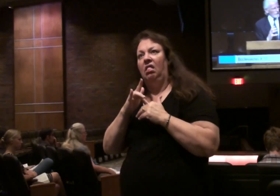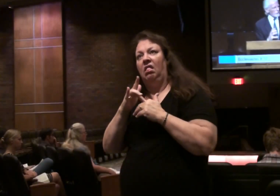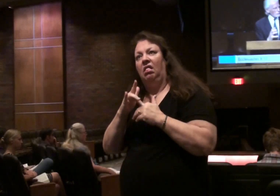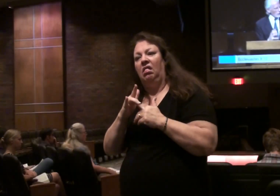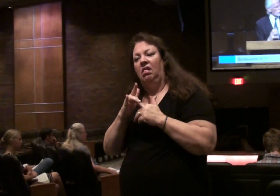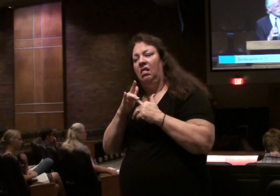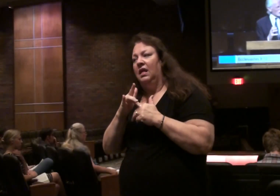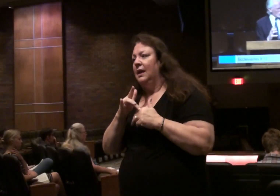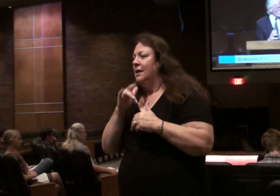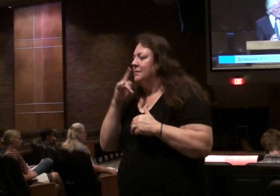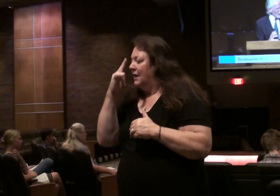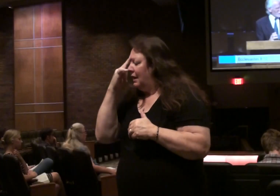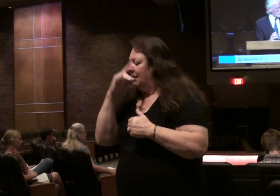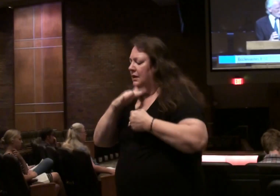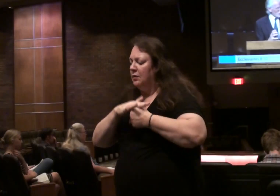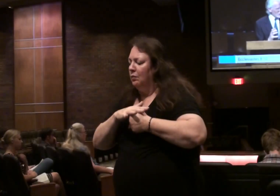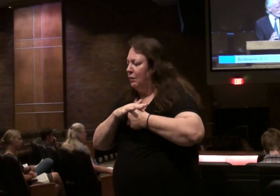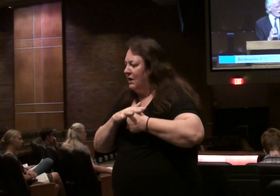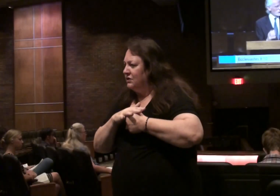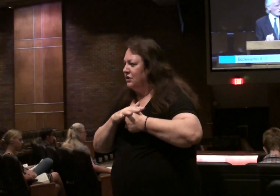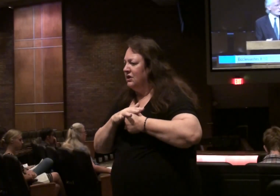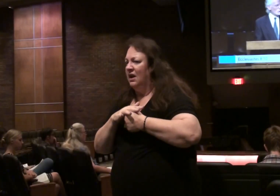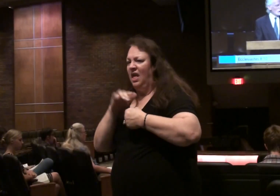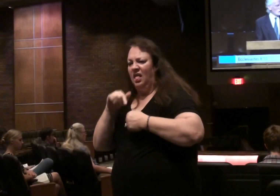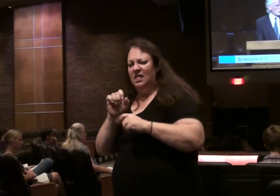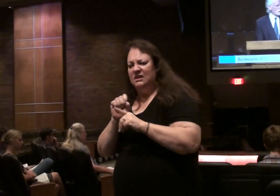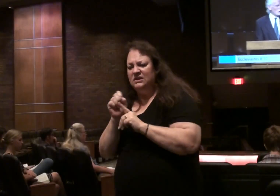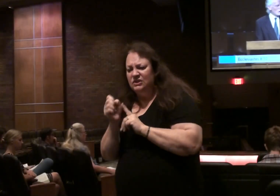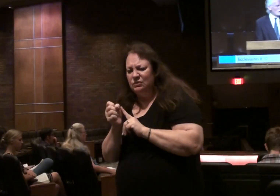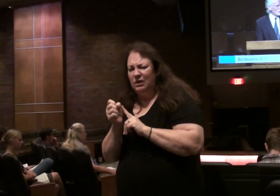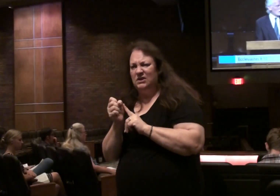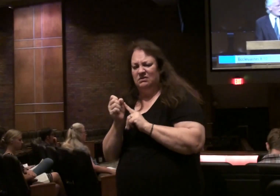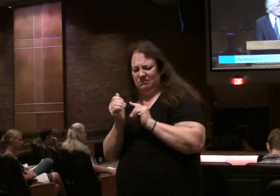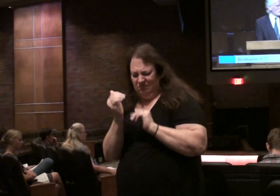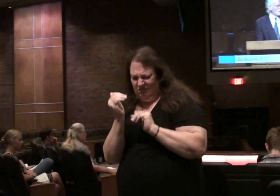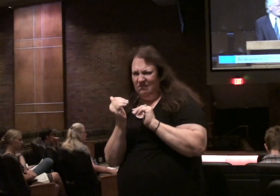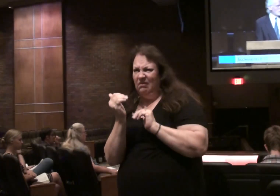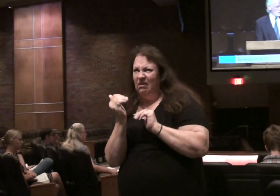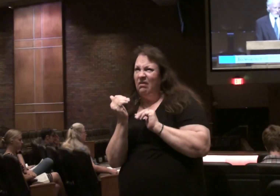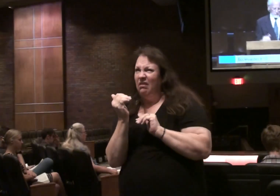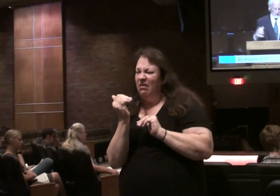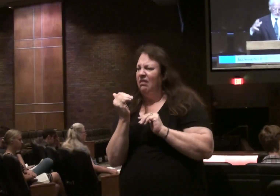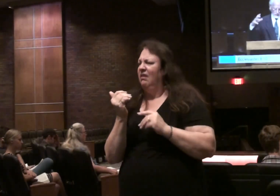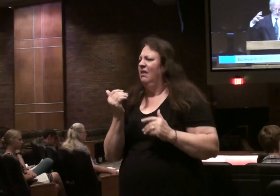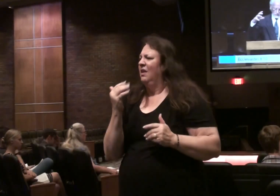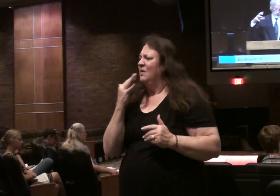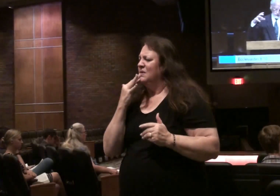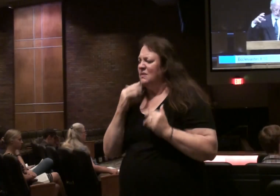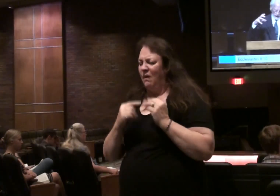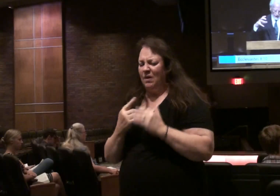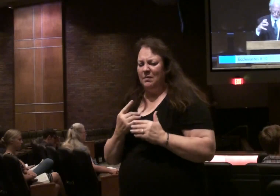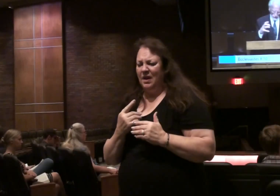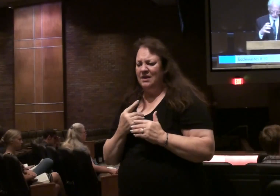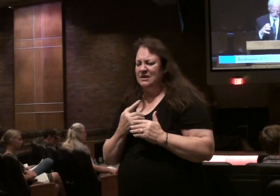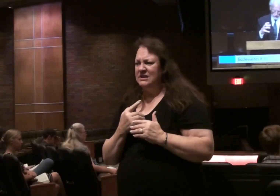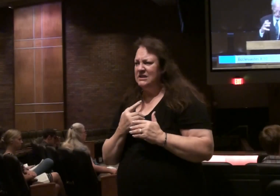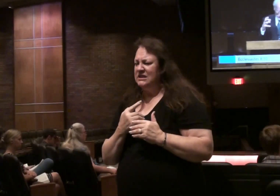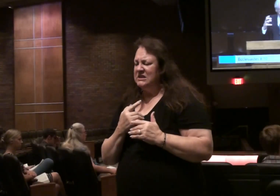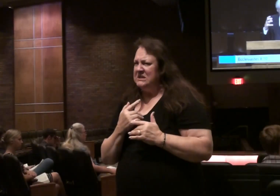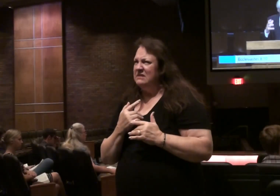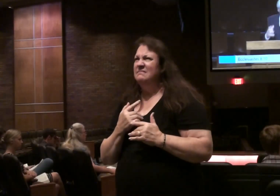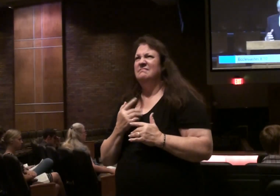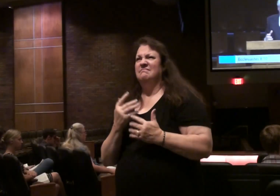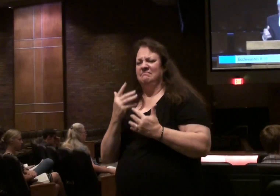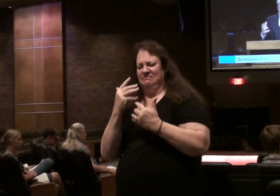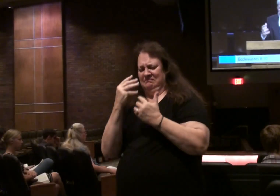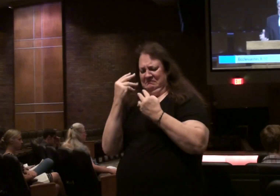making light of the pressure that's applied when you're in this kind of situation. I mean, we talk about, they tighten the screws and